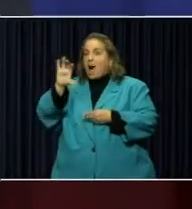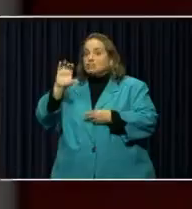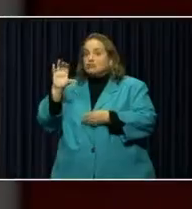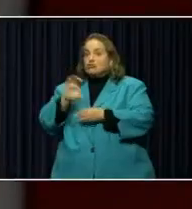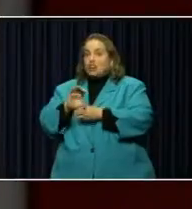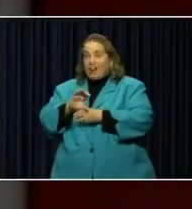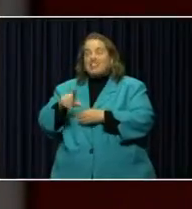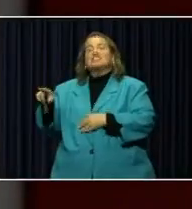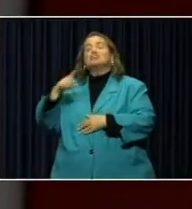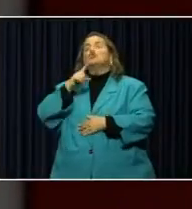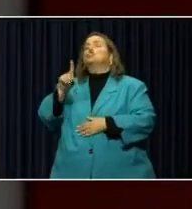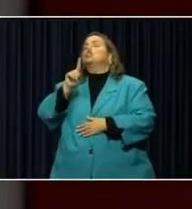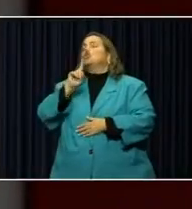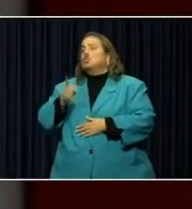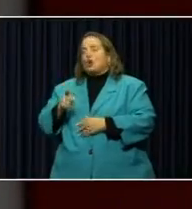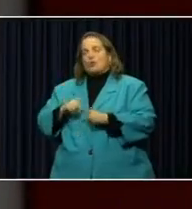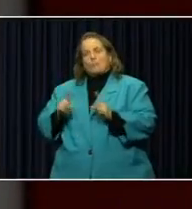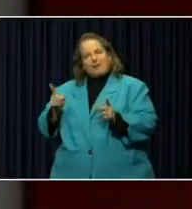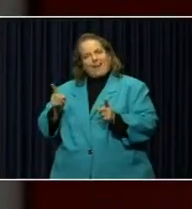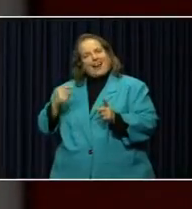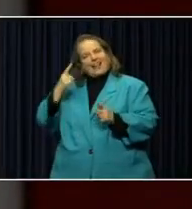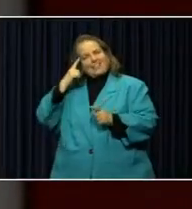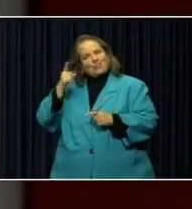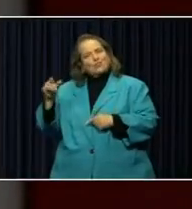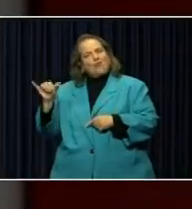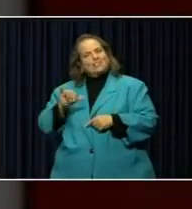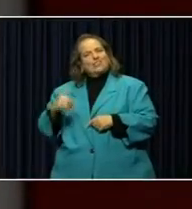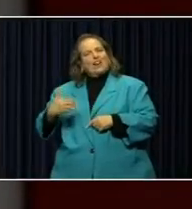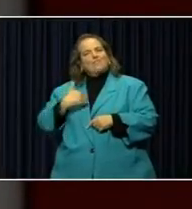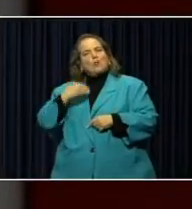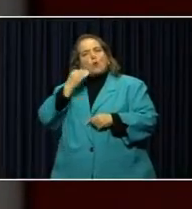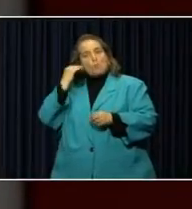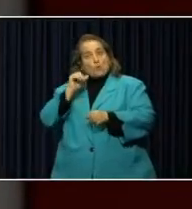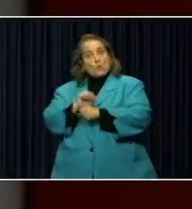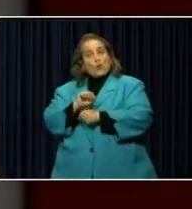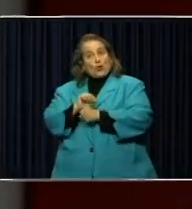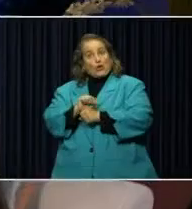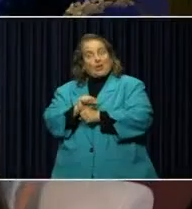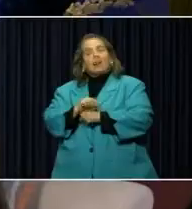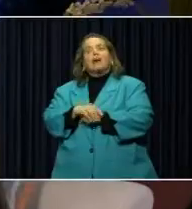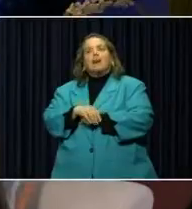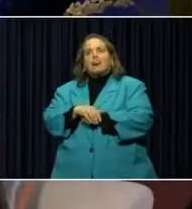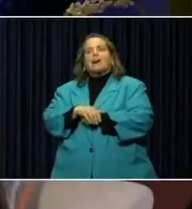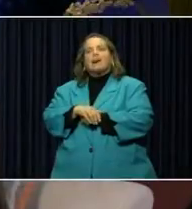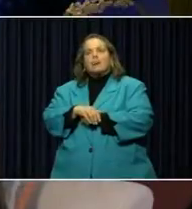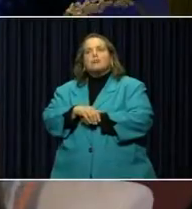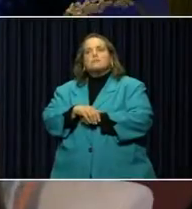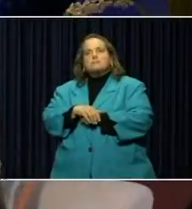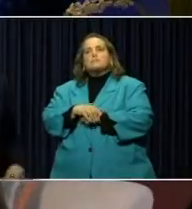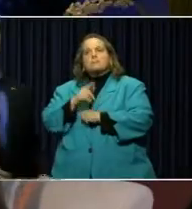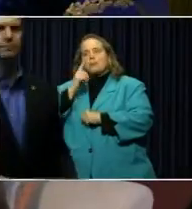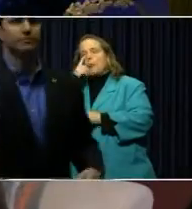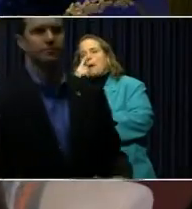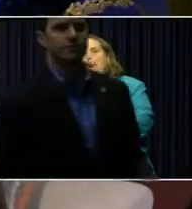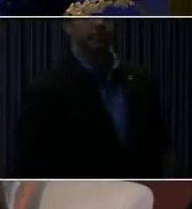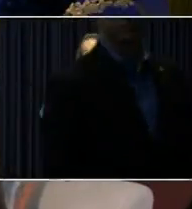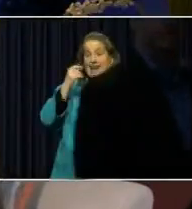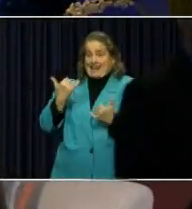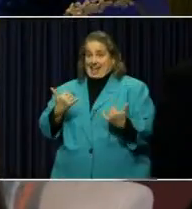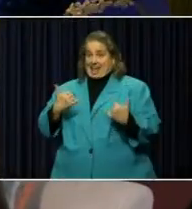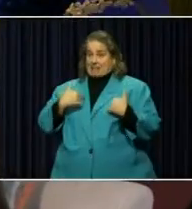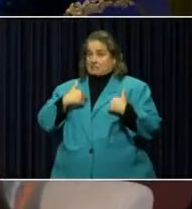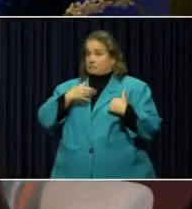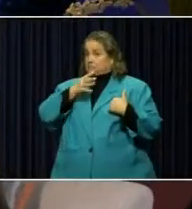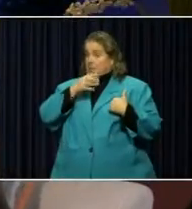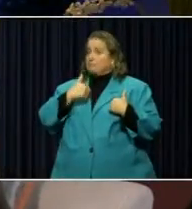that. And I think you may have a little homework you need to do too. Yeah. And now I'm working from home